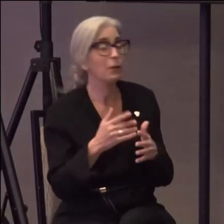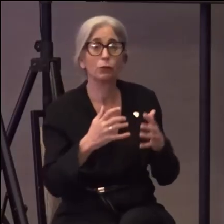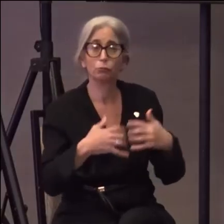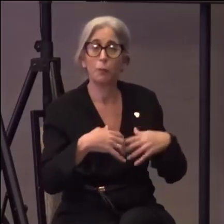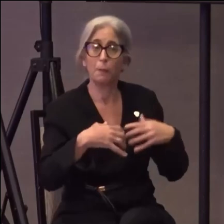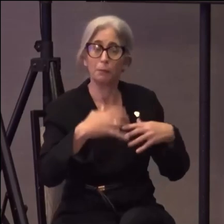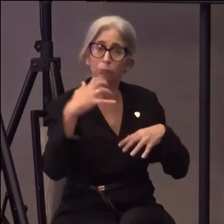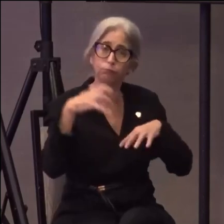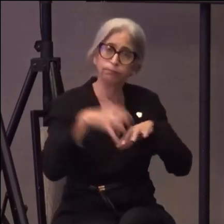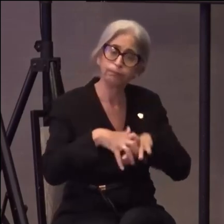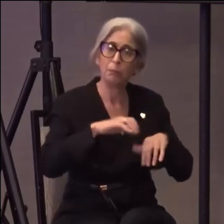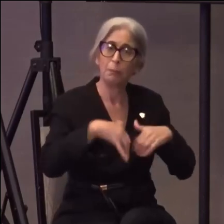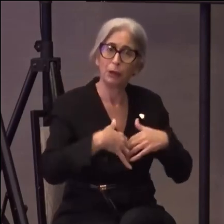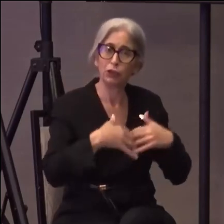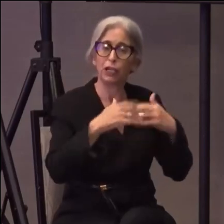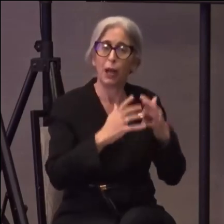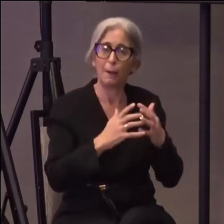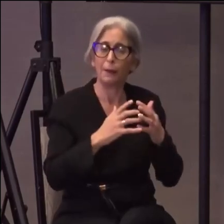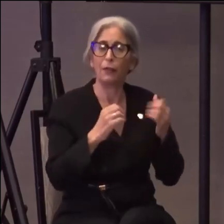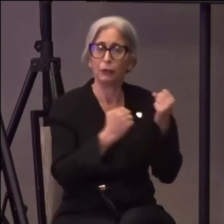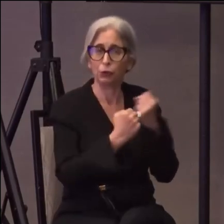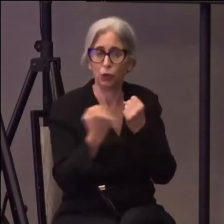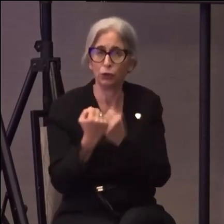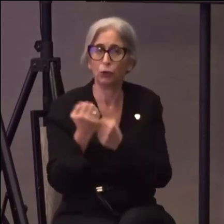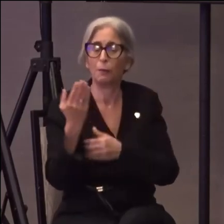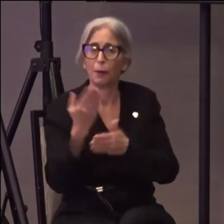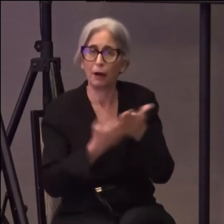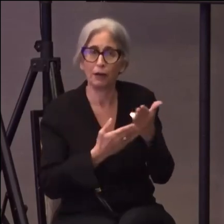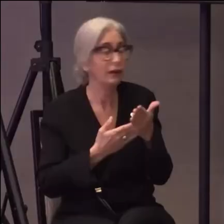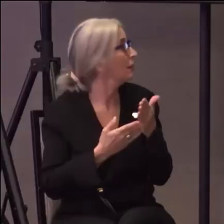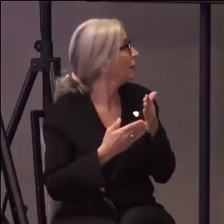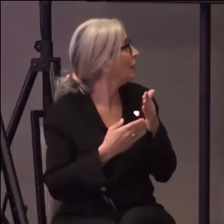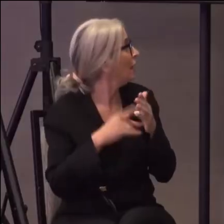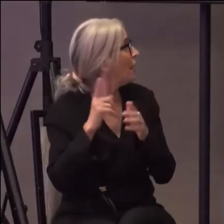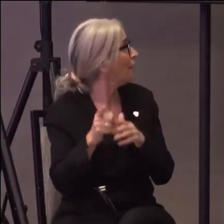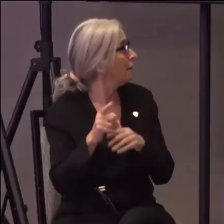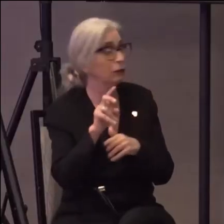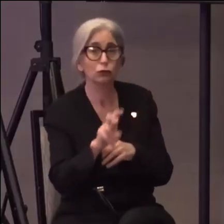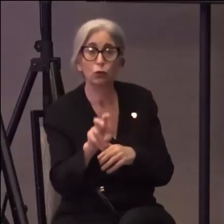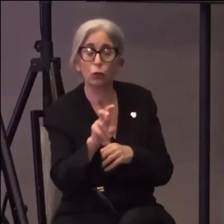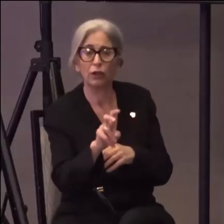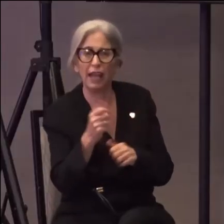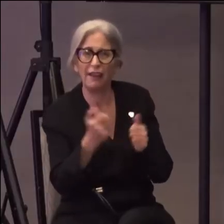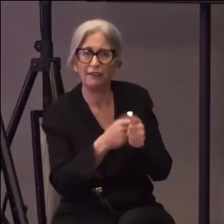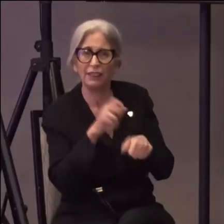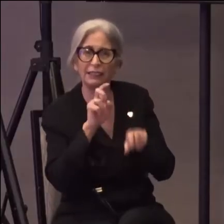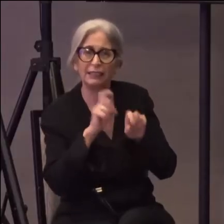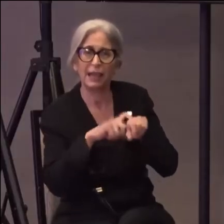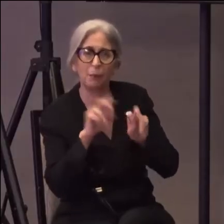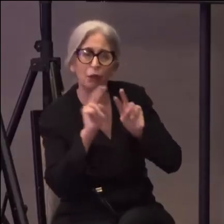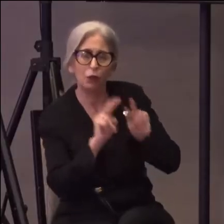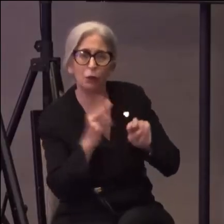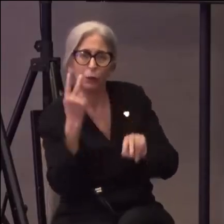up. The pedestrian infrastructure will be part of the core network that we'll see every time we look at a map.